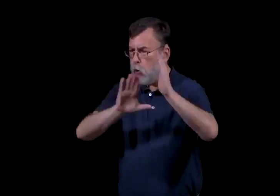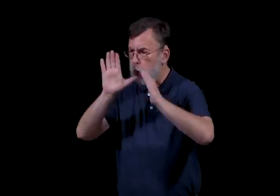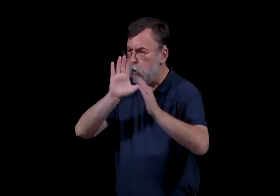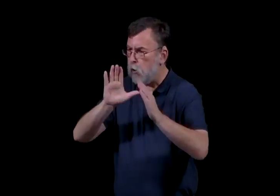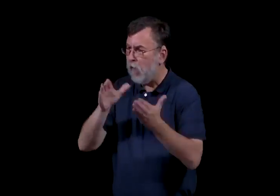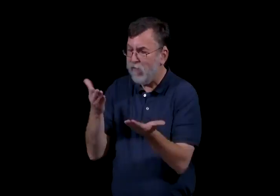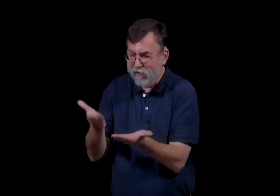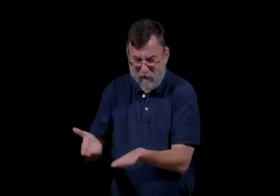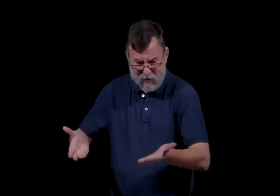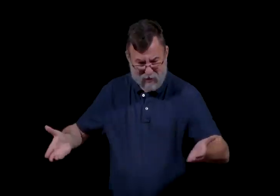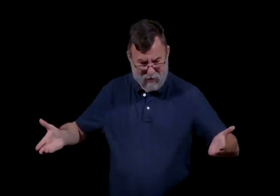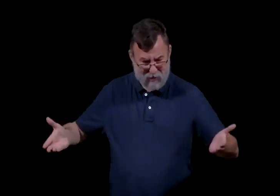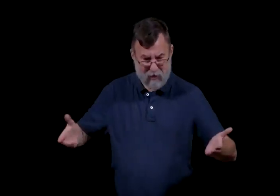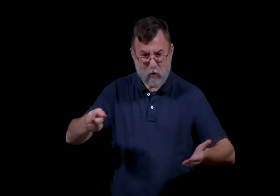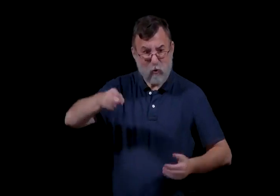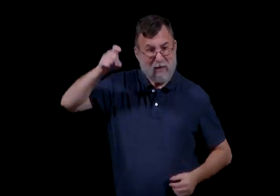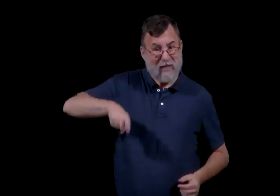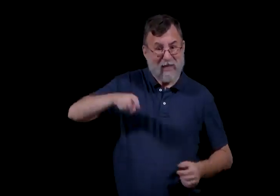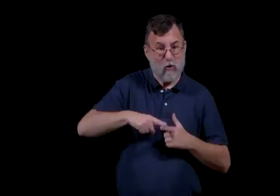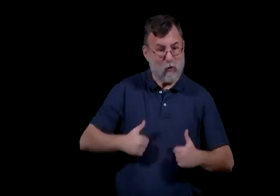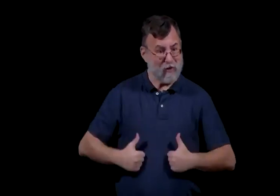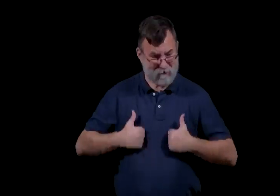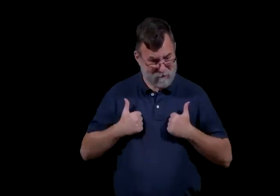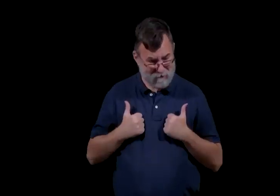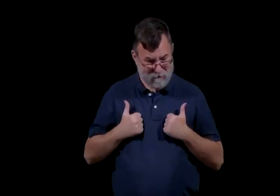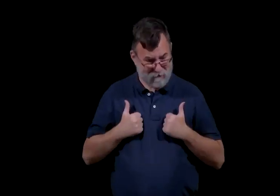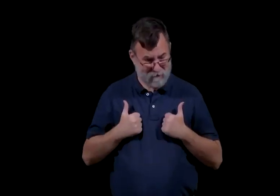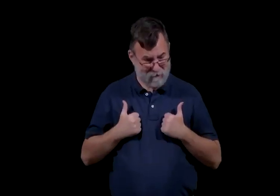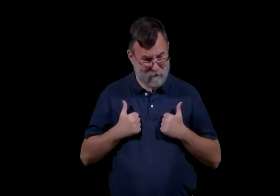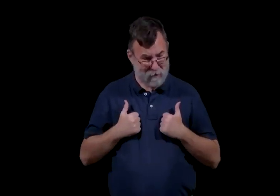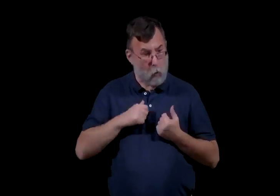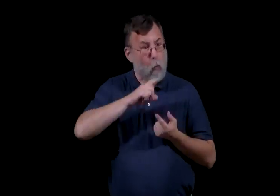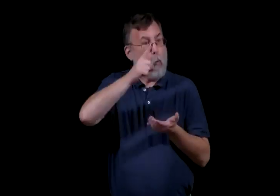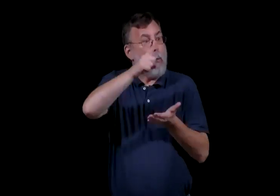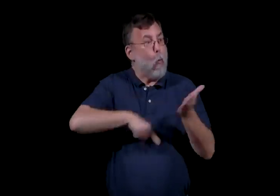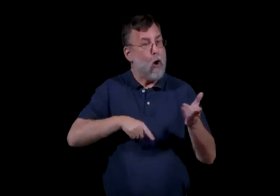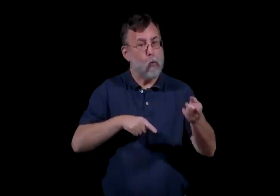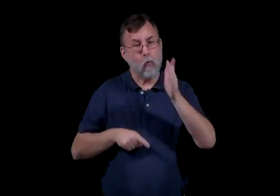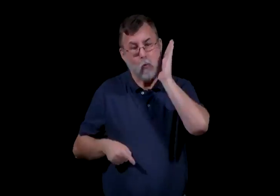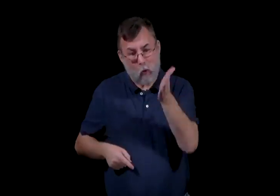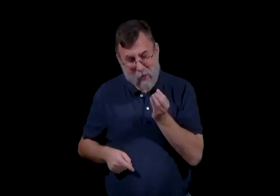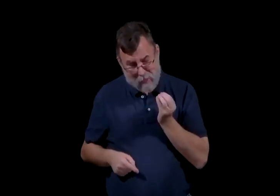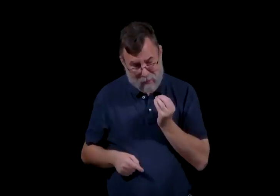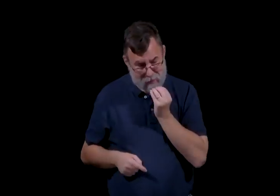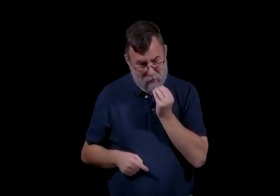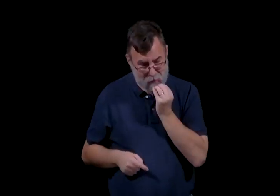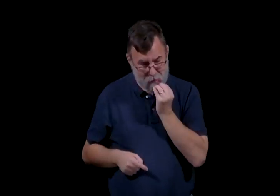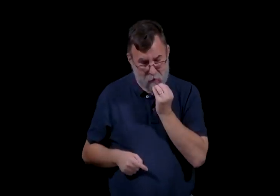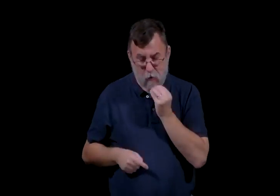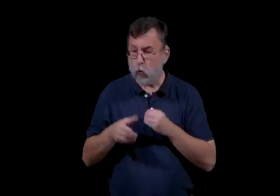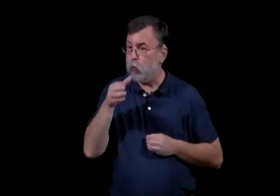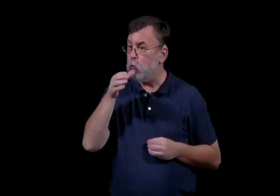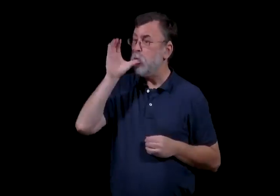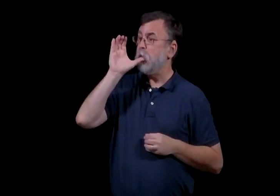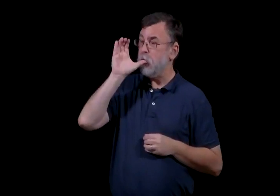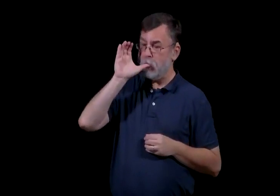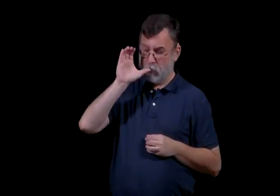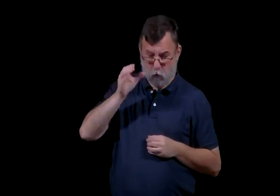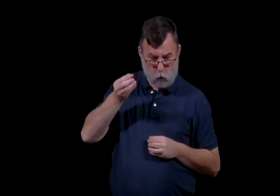don't worry about the things that you need to live, what you will eat,